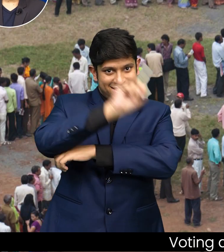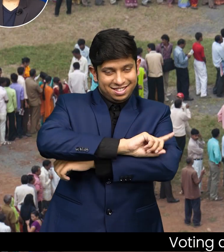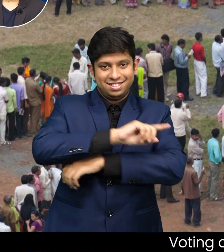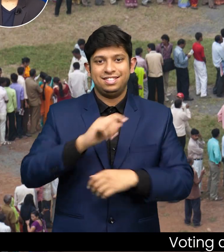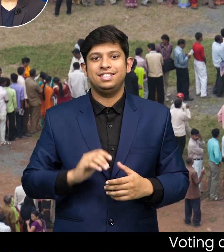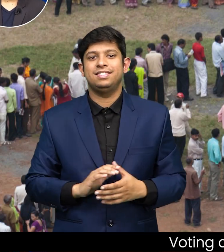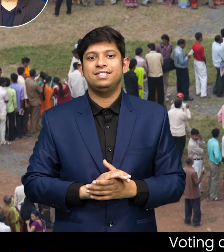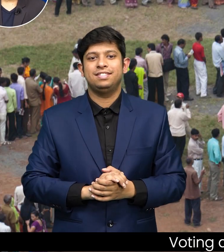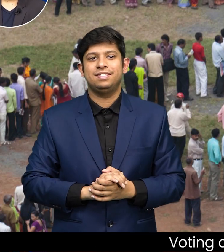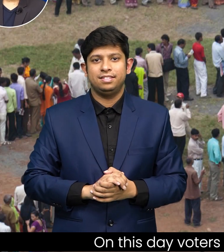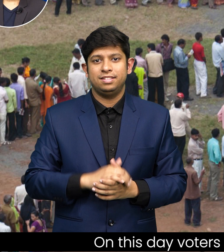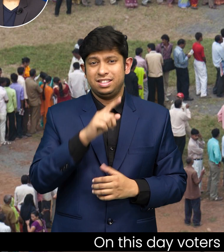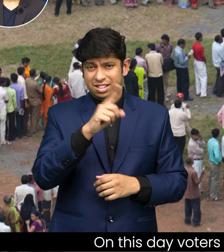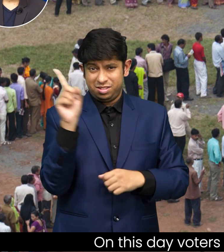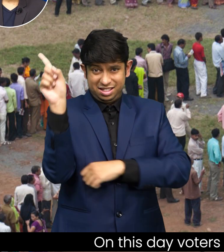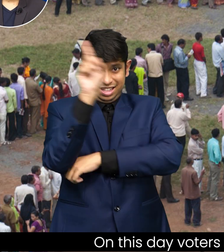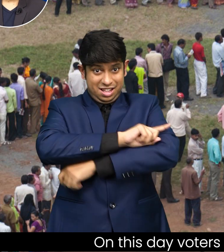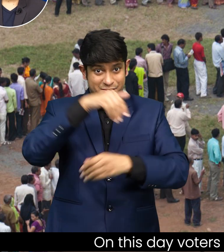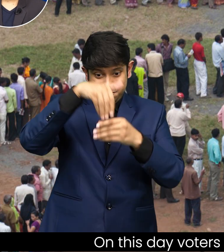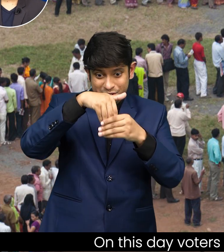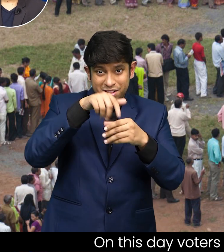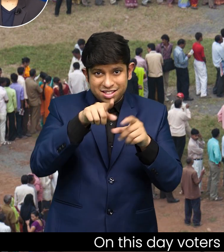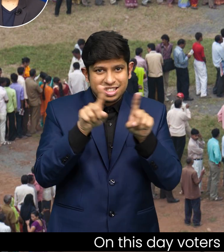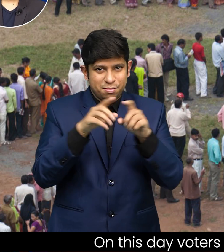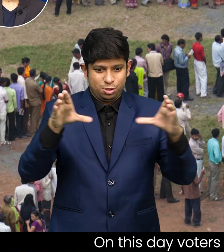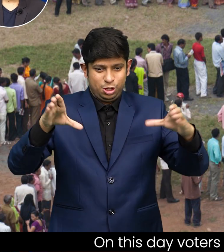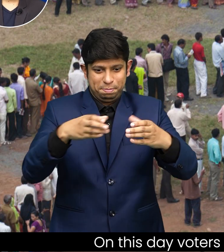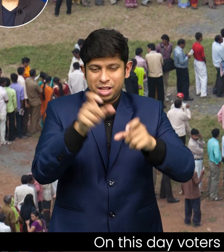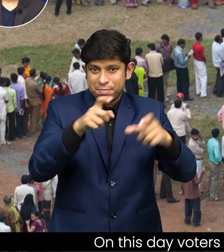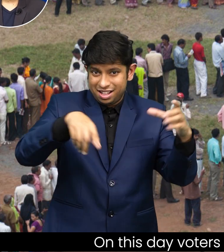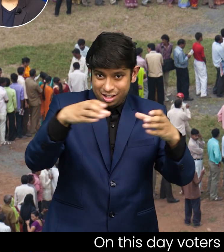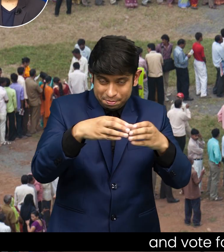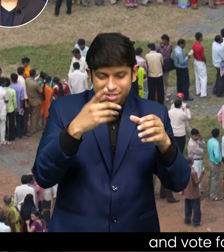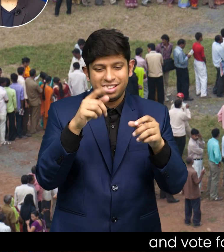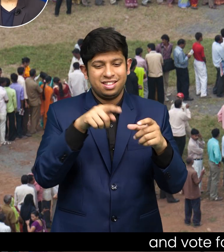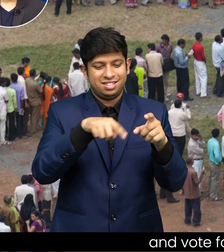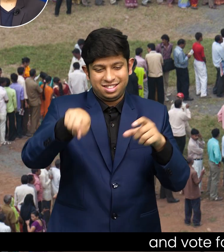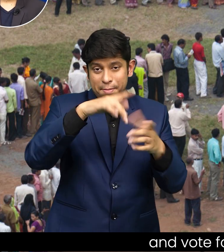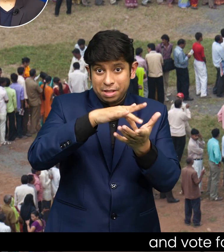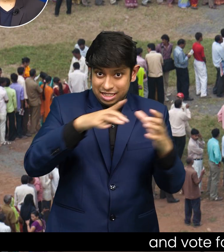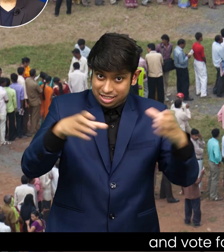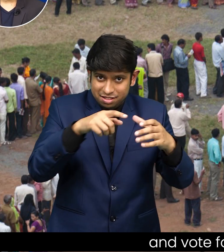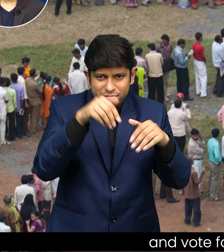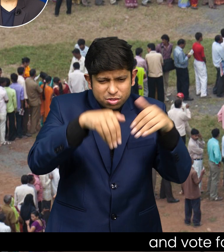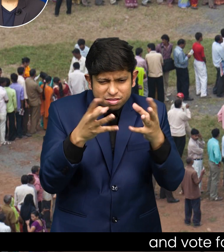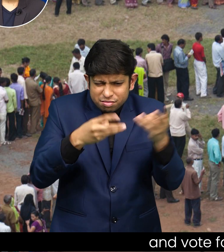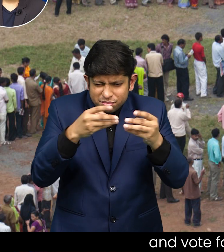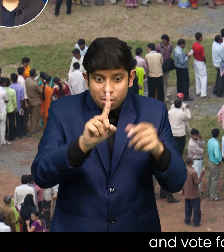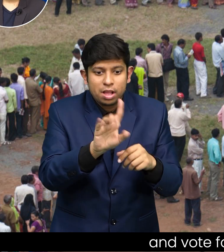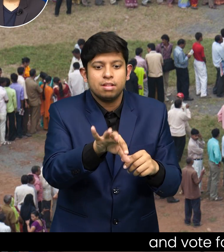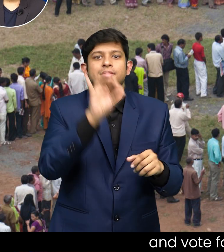Voting and polling day. On this day, voters in the constituency come and vote for the